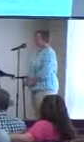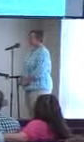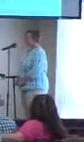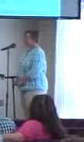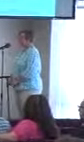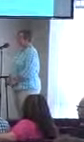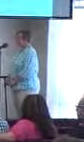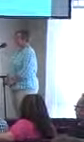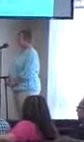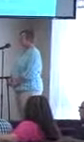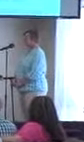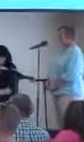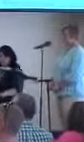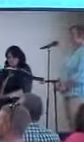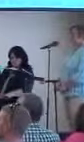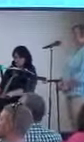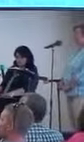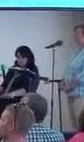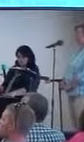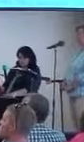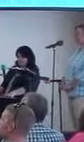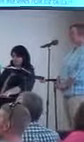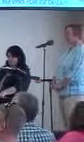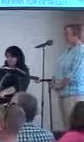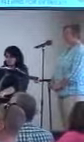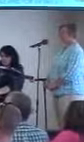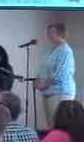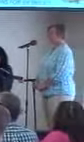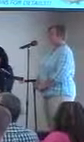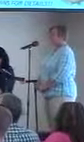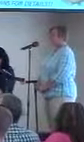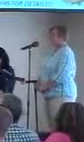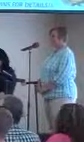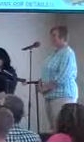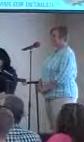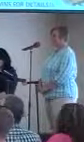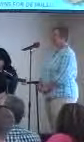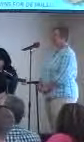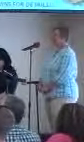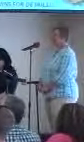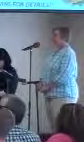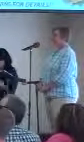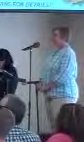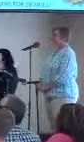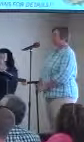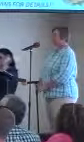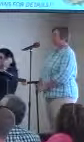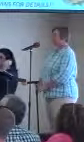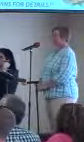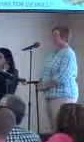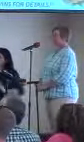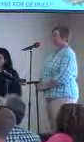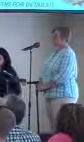cost of our ramp, the materials, which is a blessing. It's $500 to $800 every time we do one, and